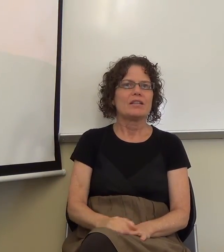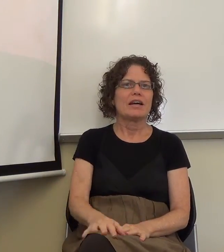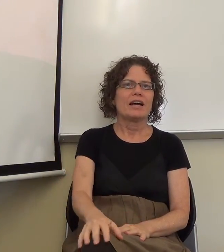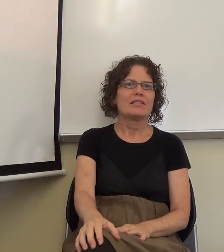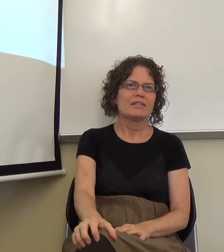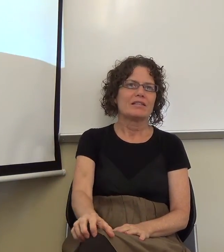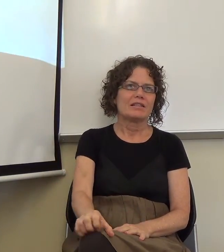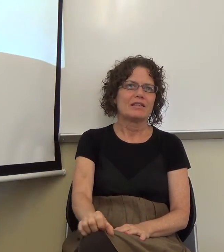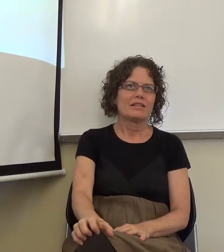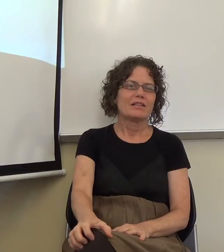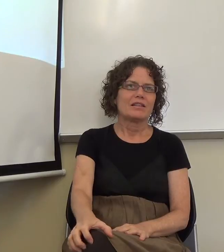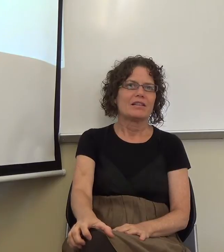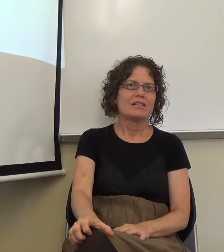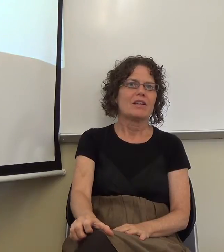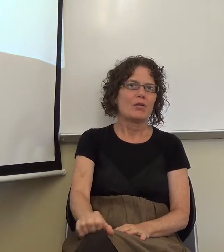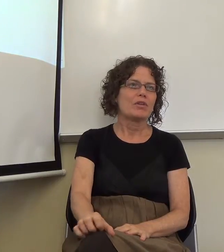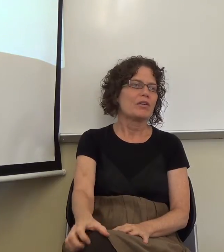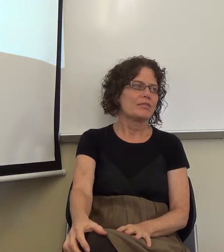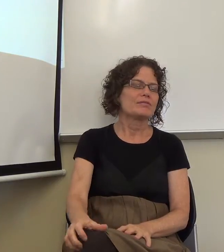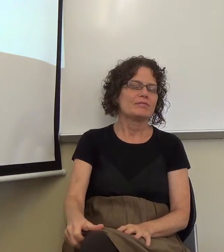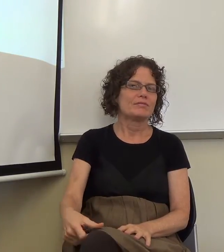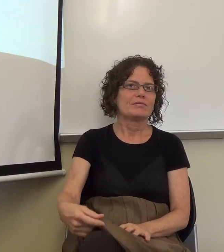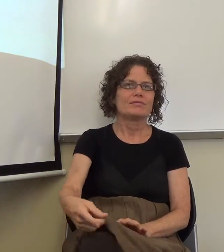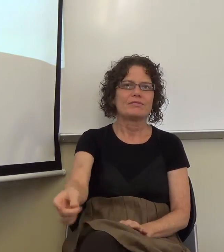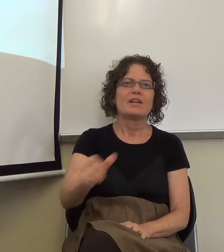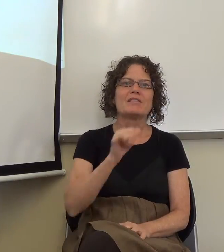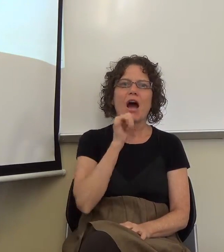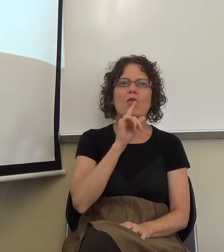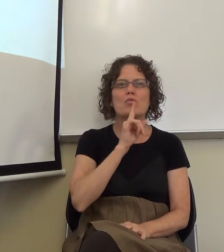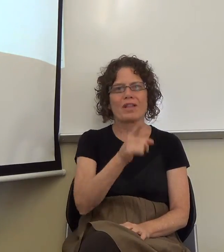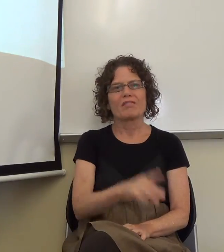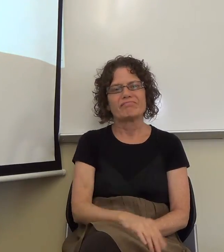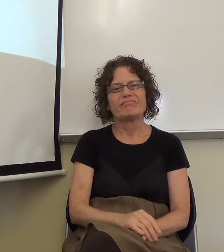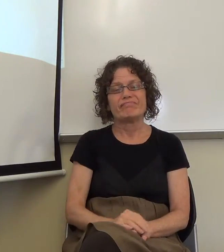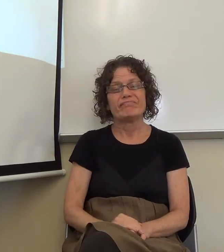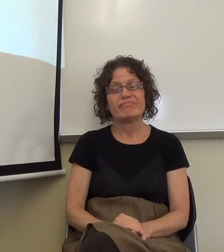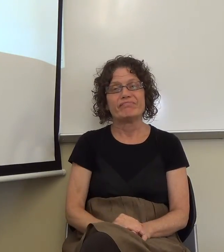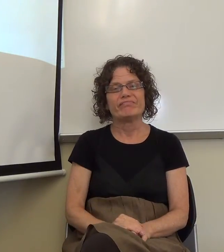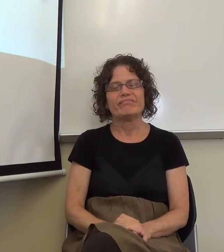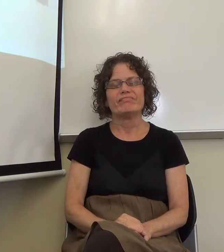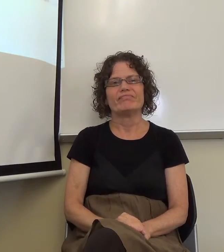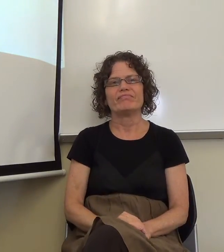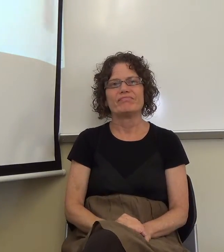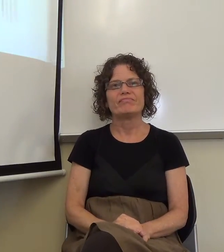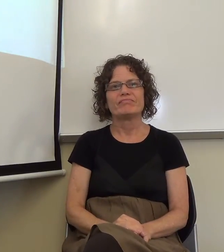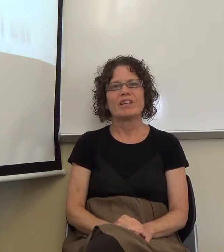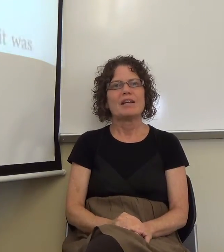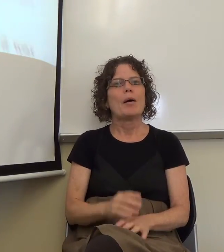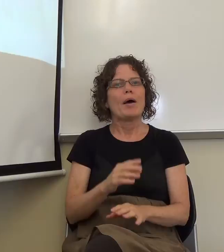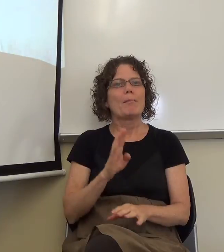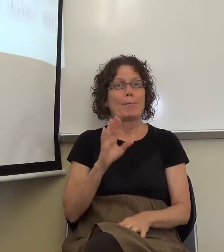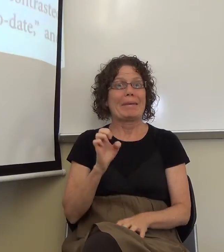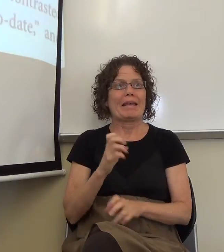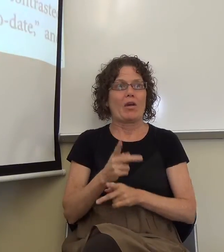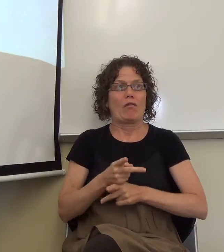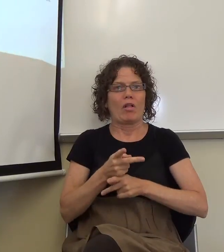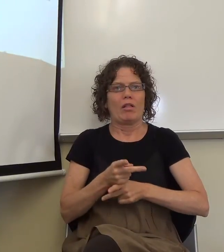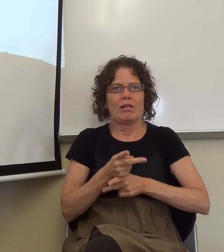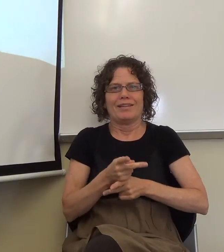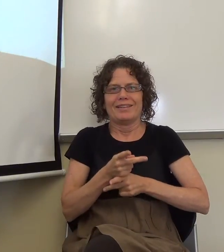Yeah, not real. not real. Okay? Yeah, be careful, and you know, this is, another thing that